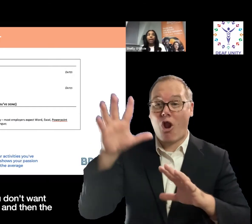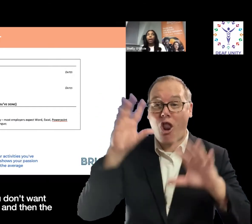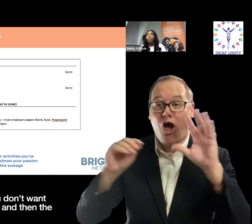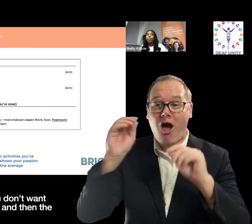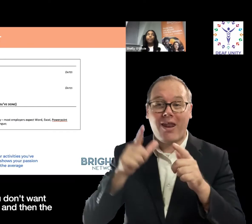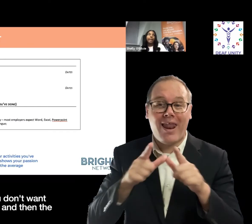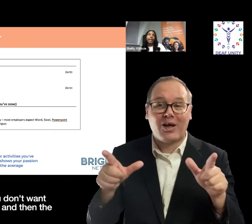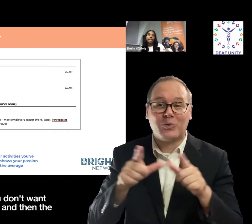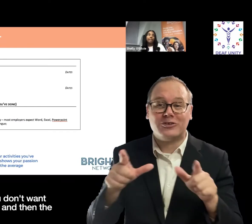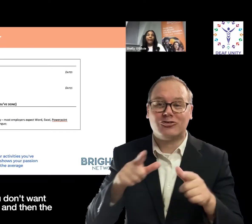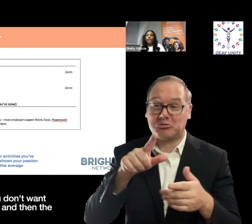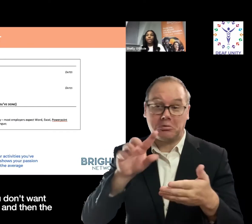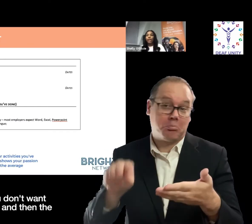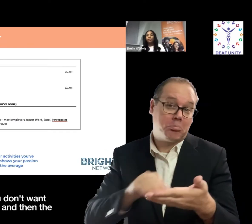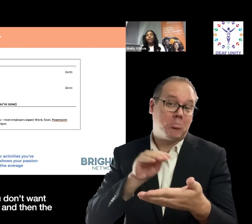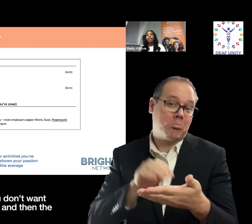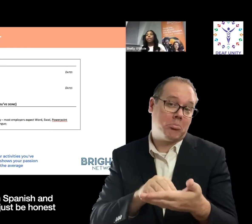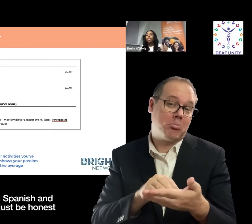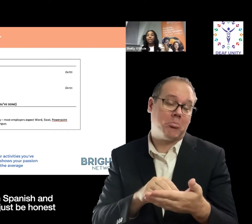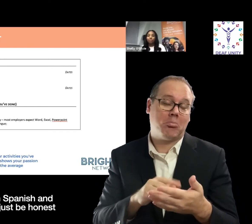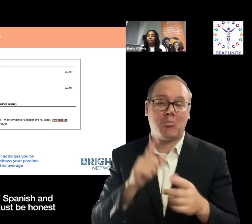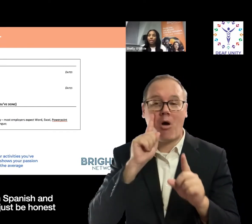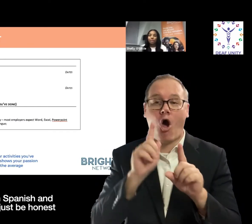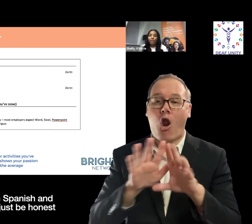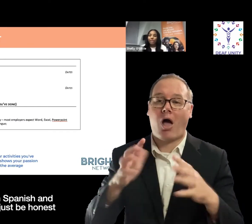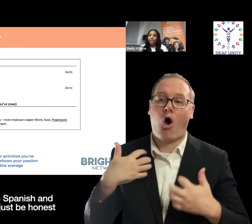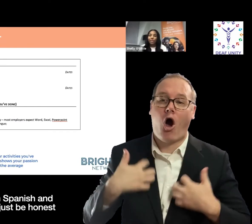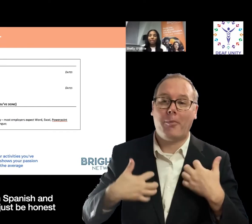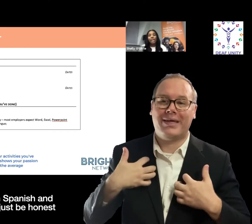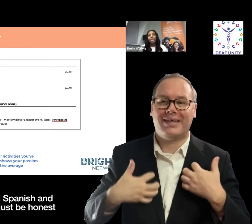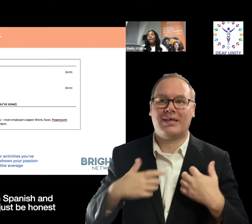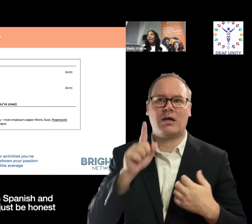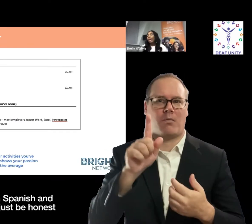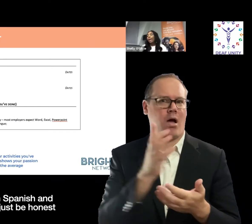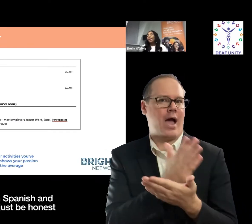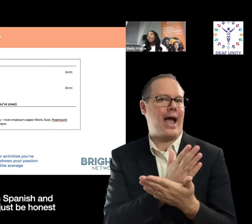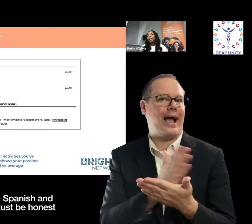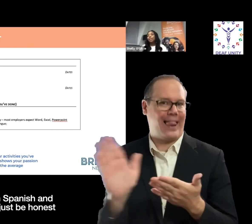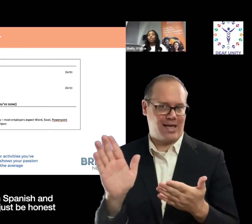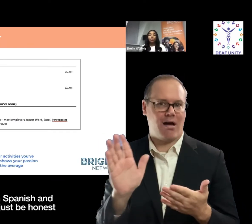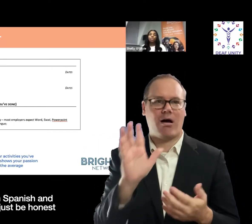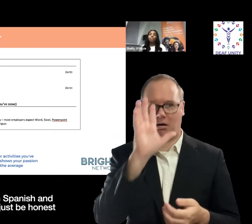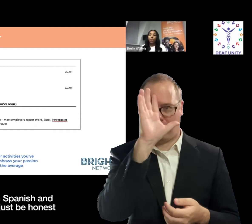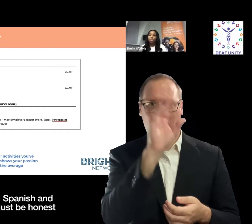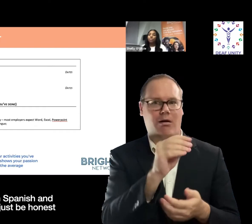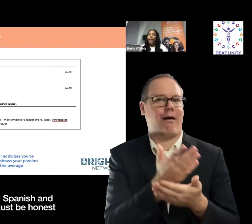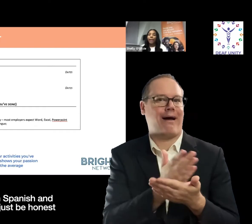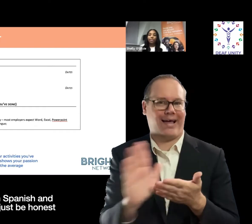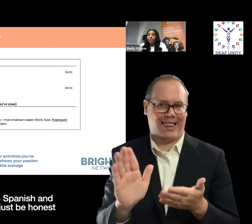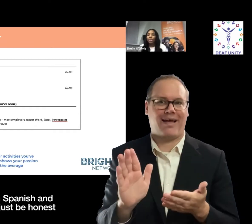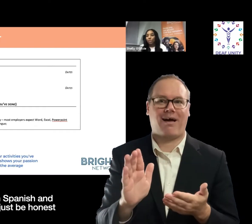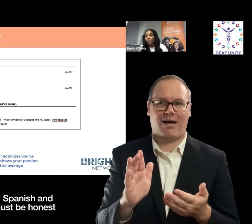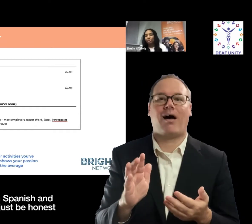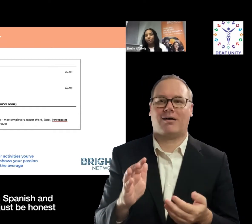down, I'm fluent in Spanish, and then the interviewer starts speaking to you in Spanish and you